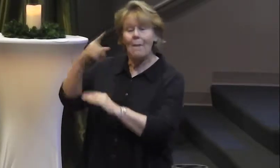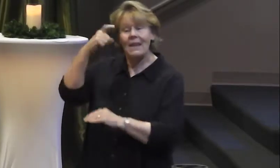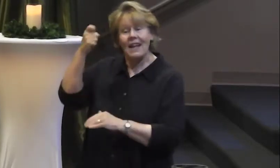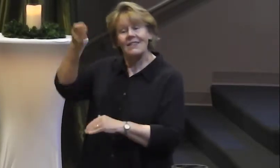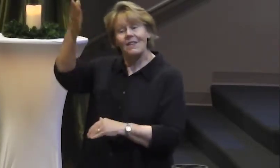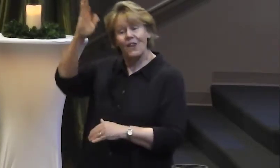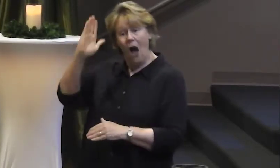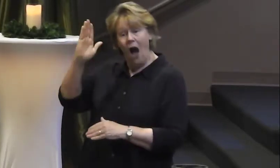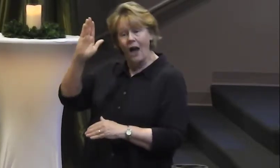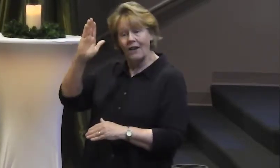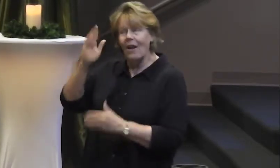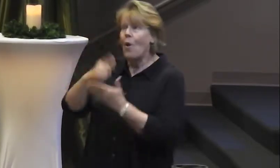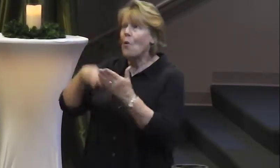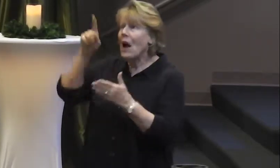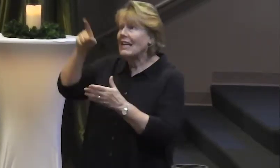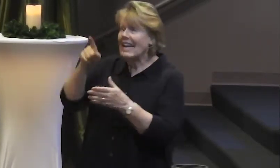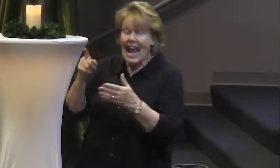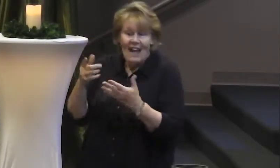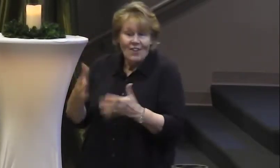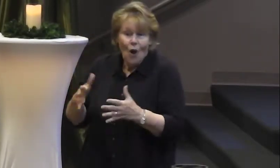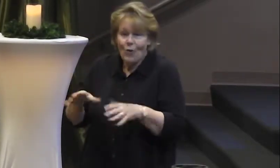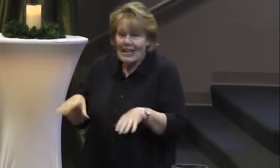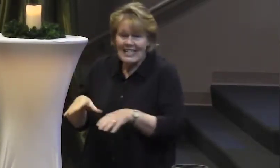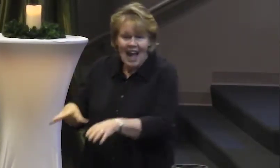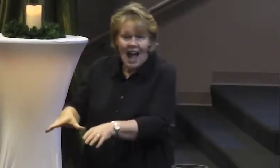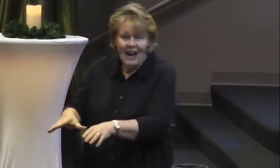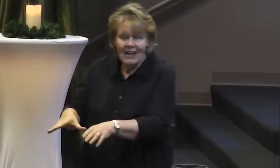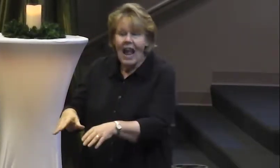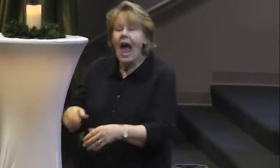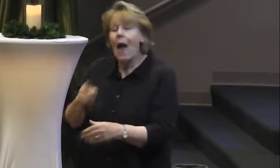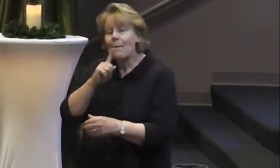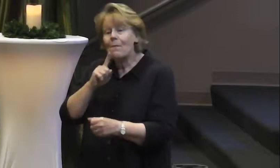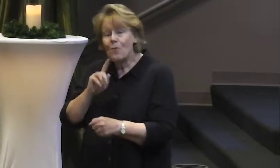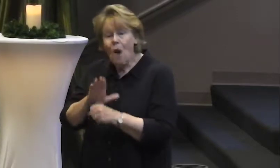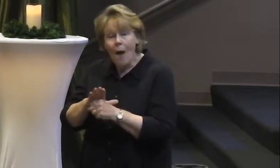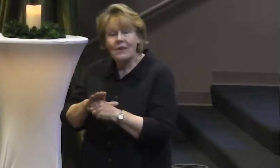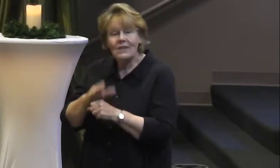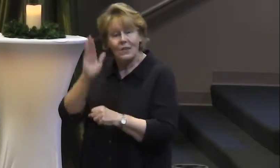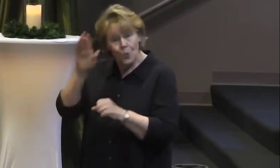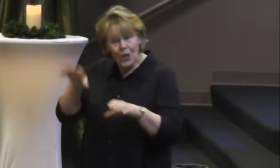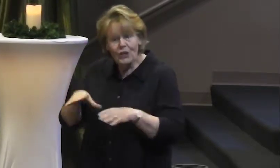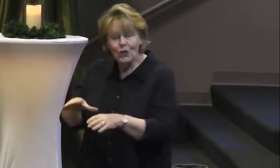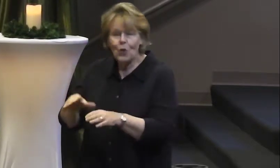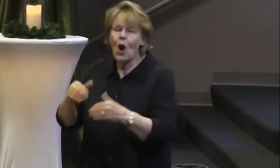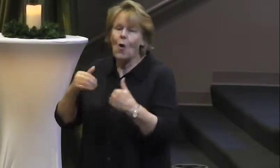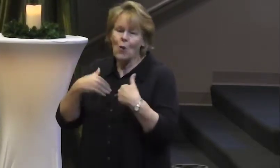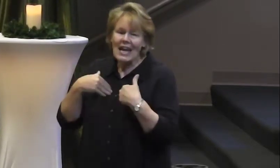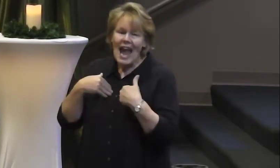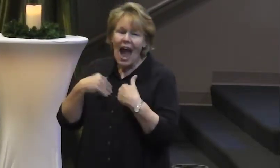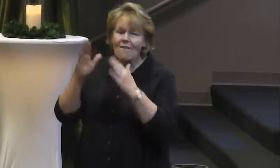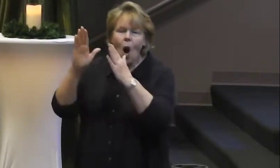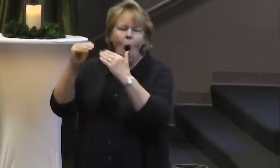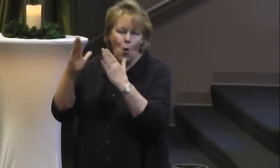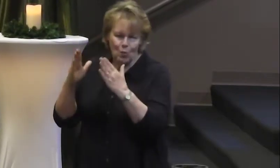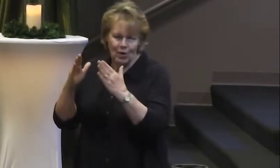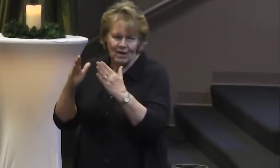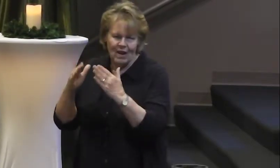promises to do, we not only have groans of displacement, but also groans of hope. yearnings for hope because of what God